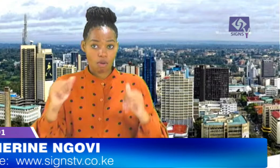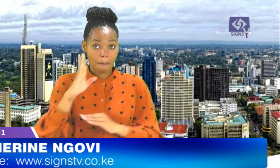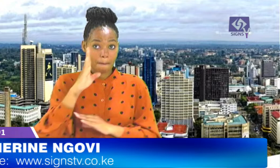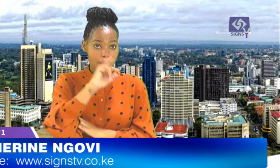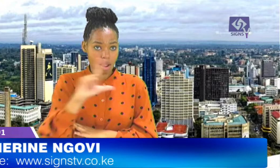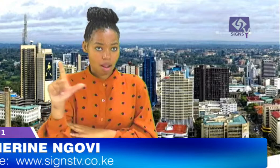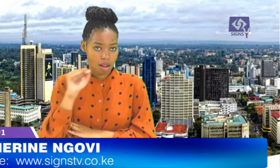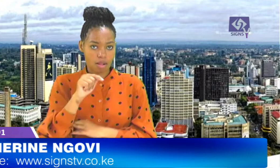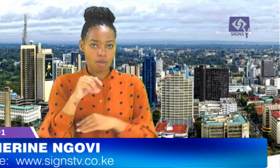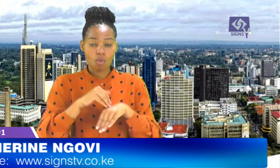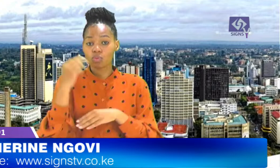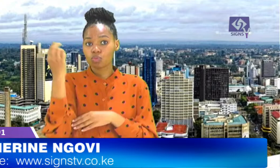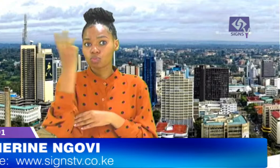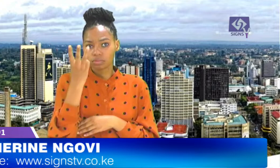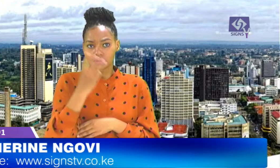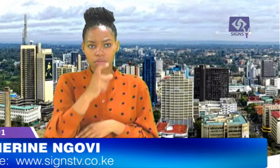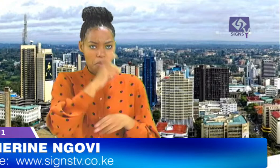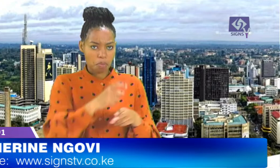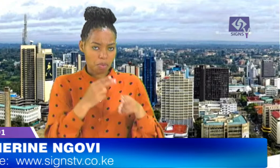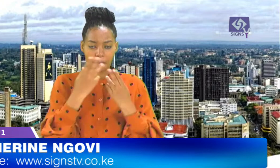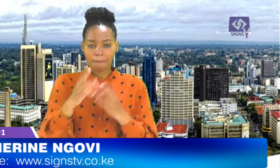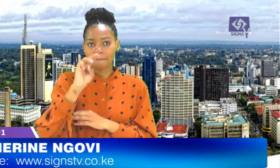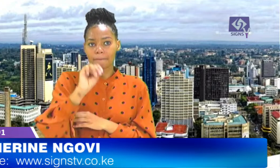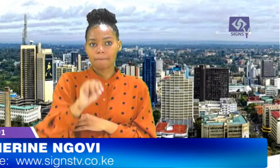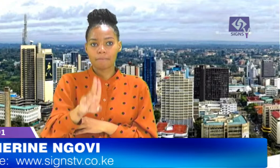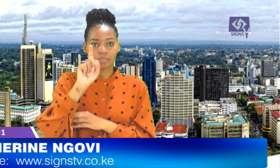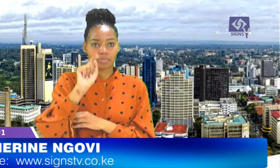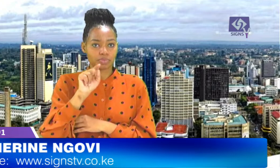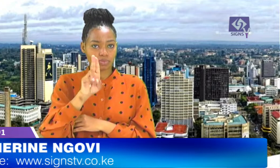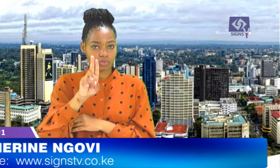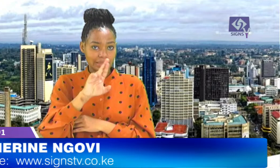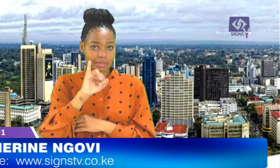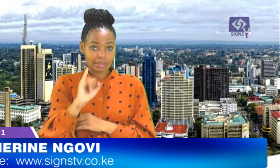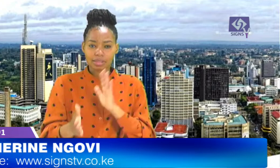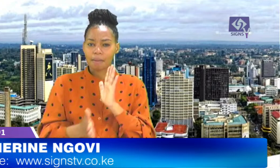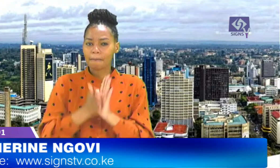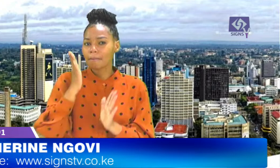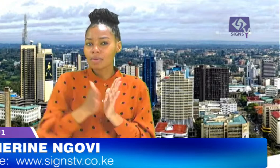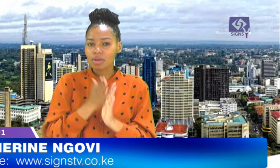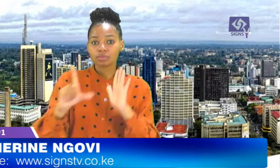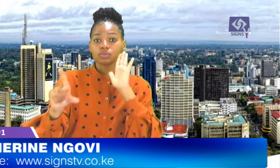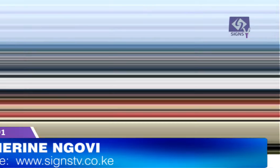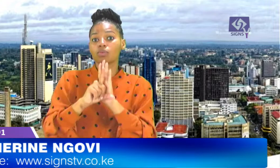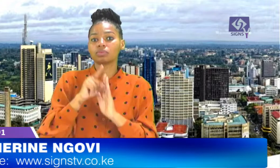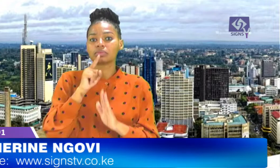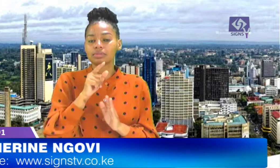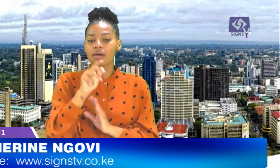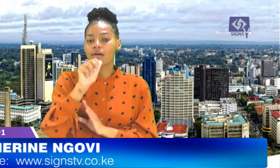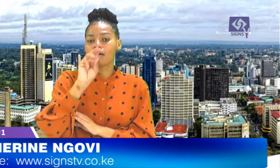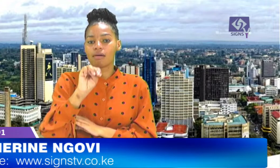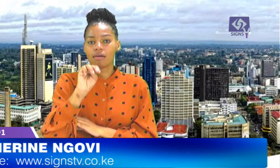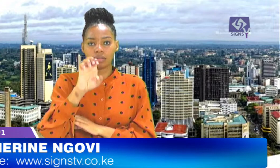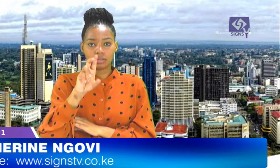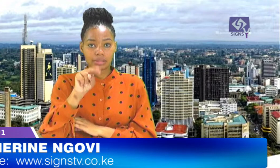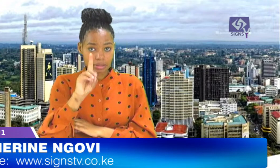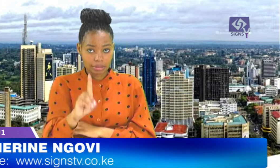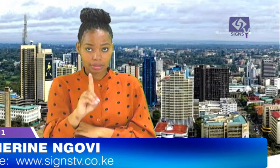Addressing a joint committee reviewing the Affordable Housing Bill on Wednesday, Muturi urged